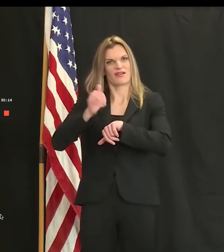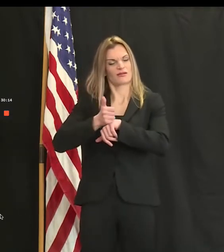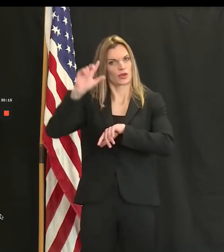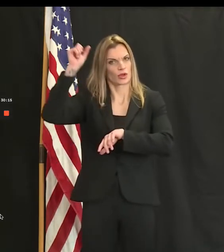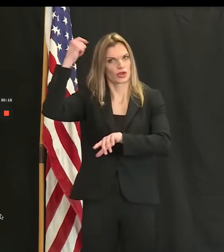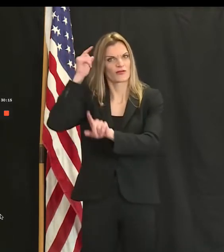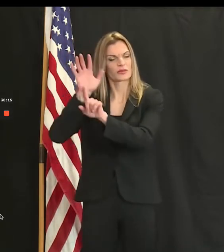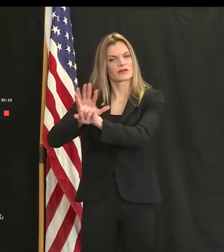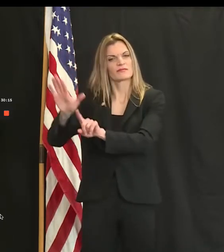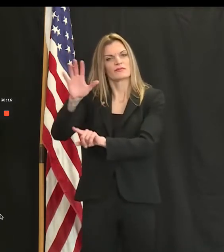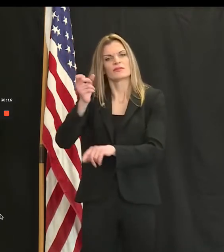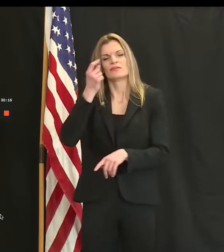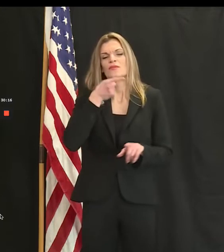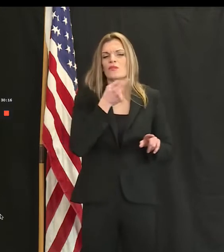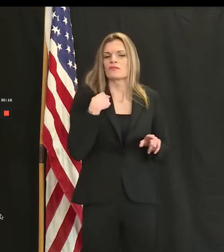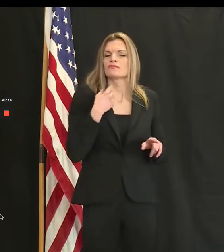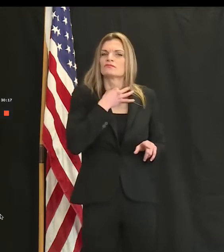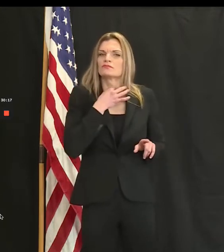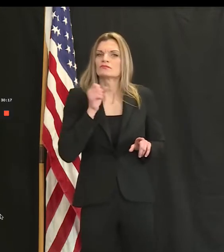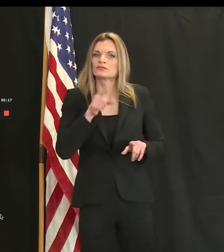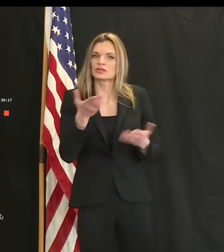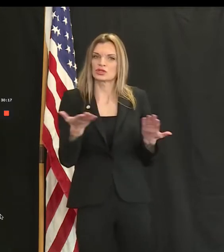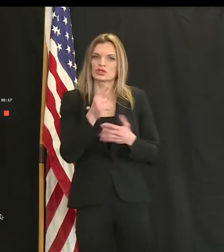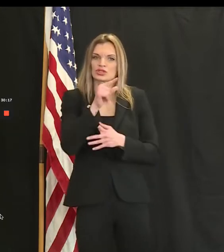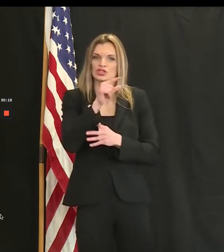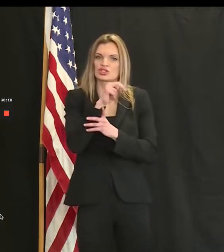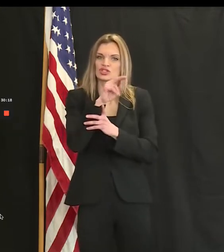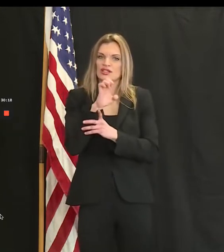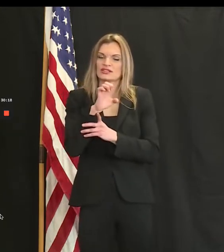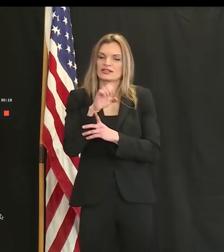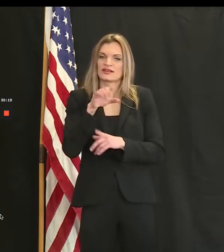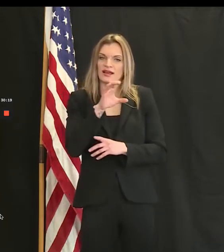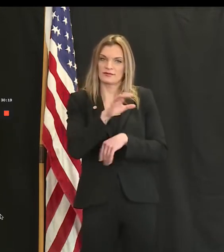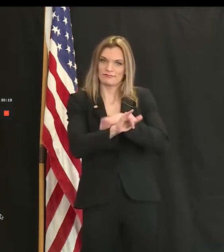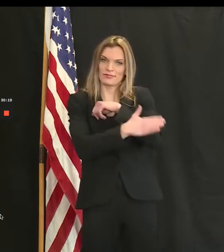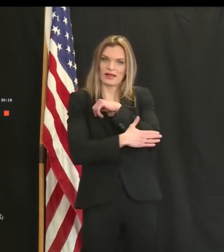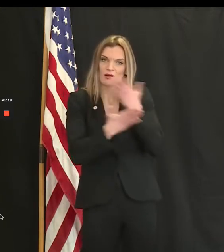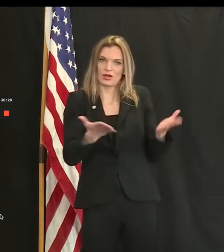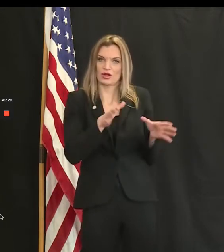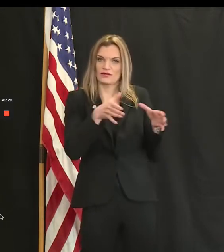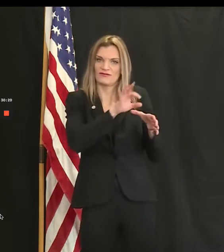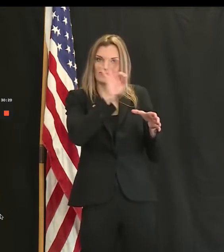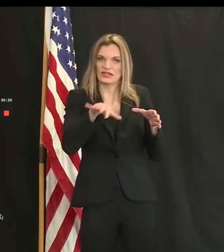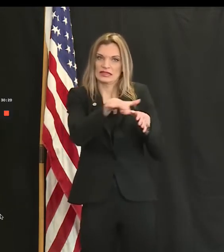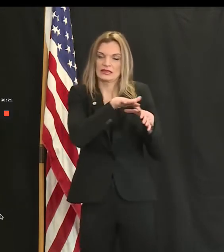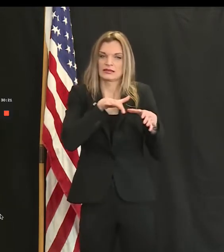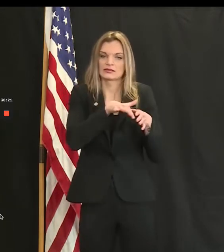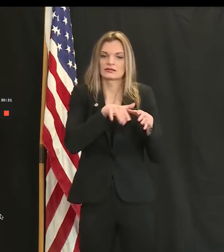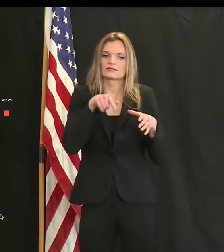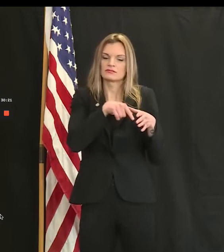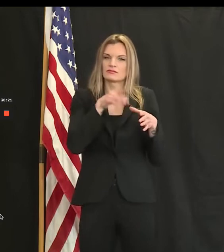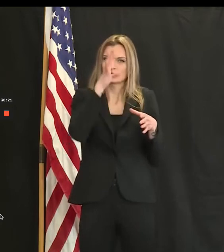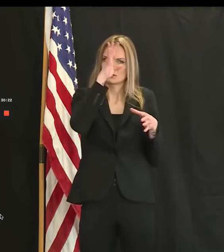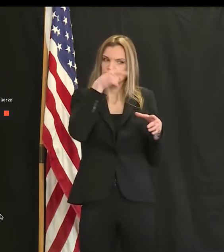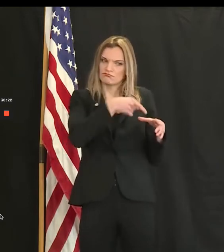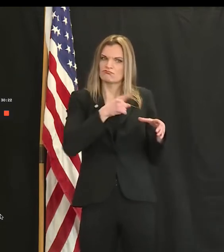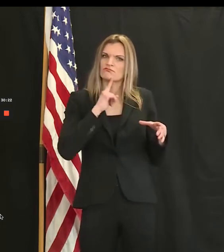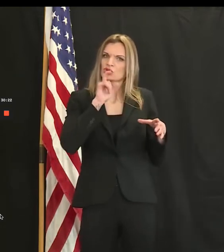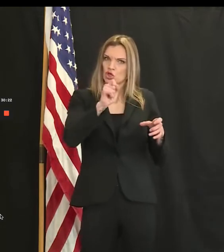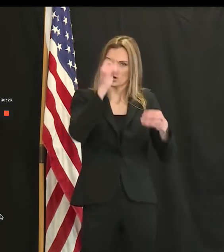from the Genesee County Health Department who was perfectly capable of telling the public about a Legionnaires